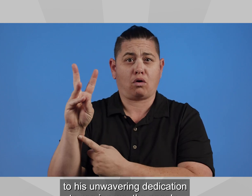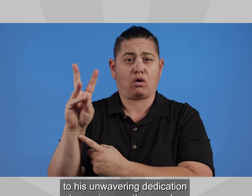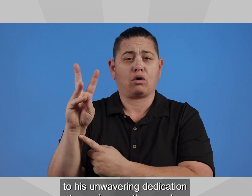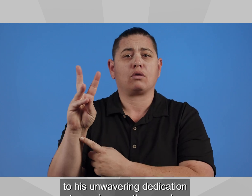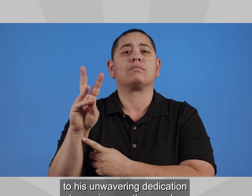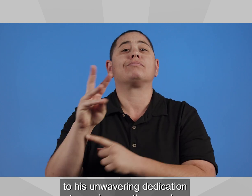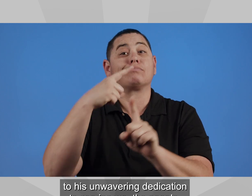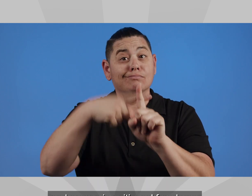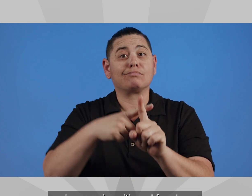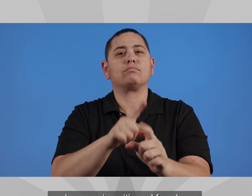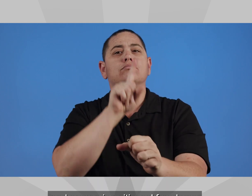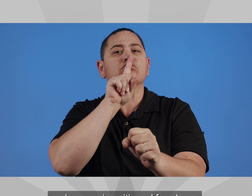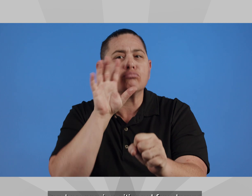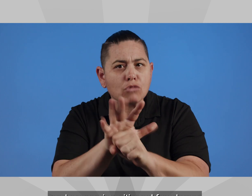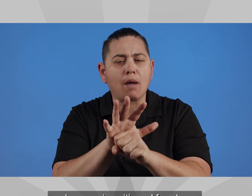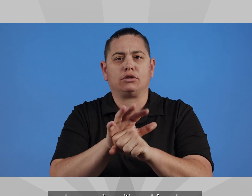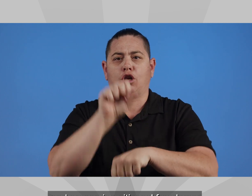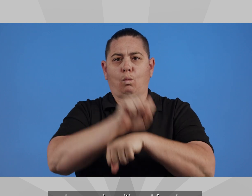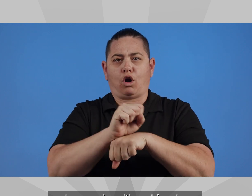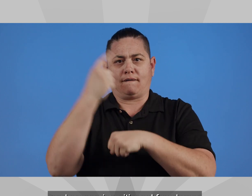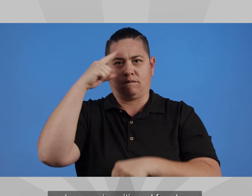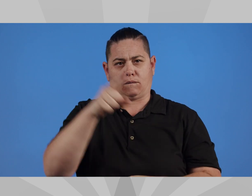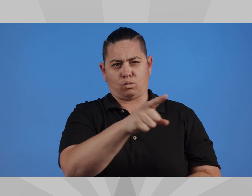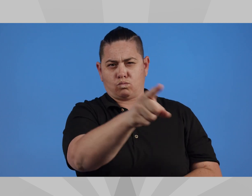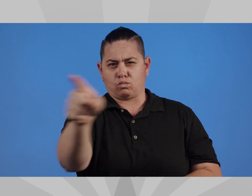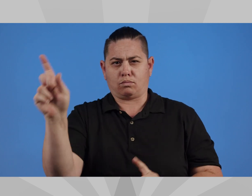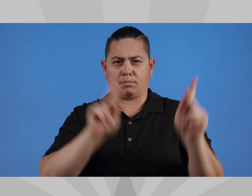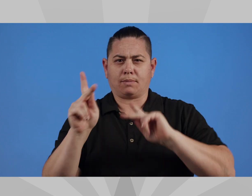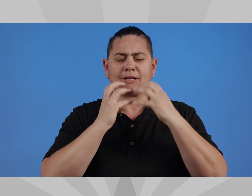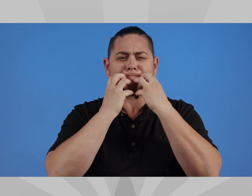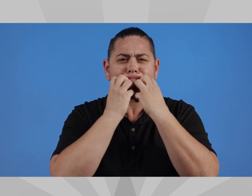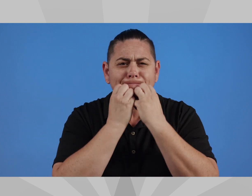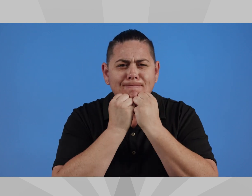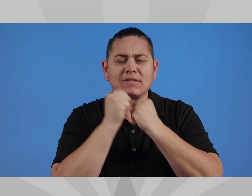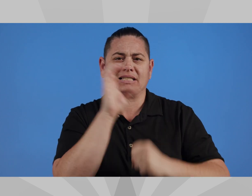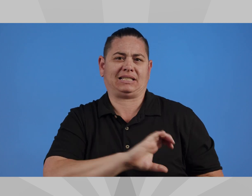serving we the people and preserving citizens' freedoms.